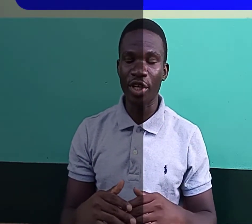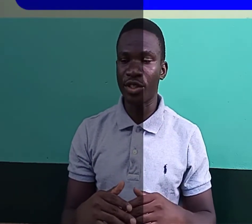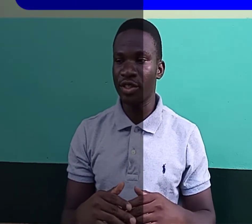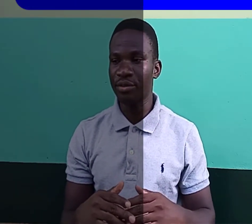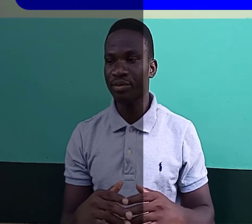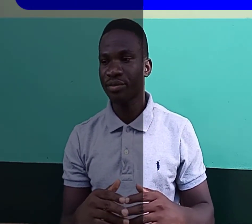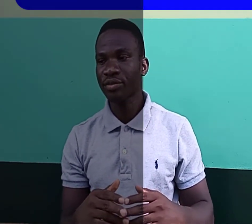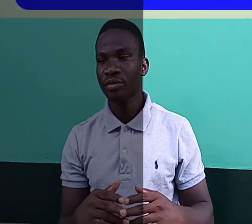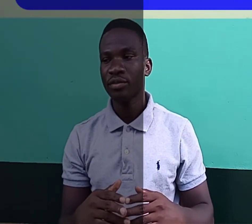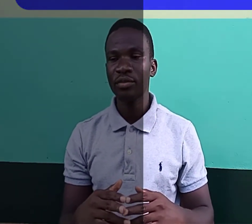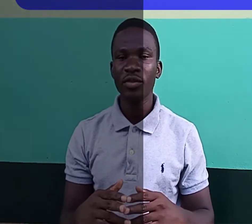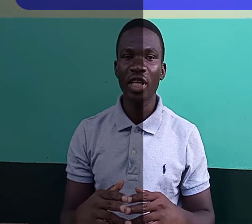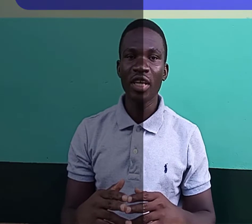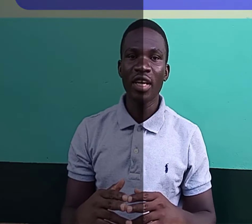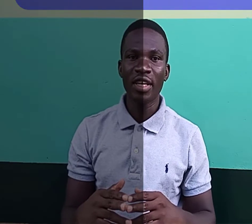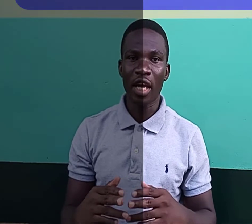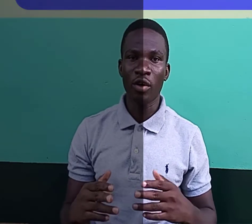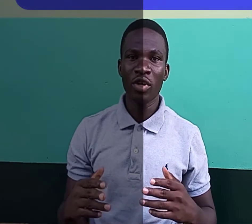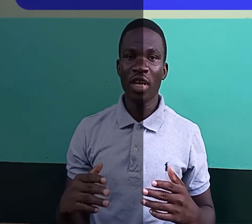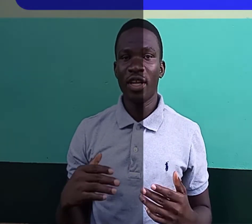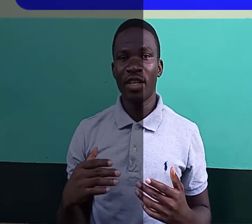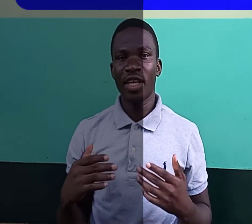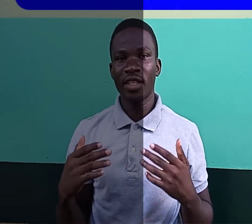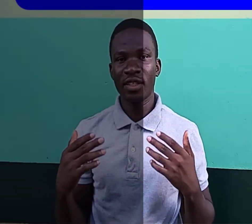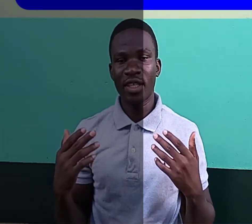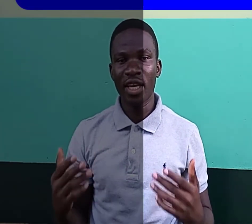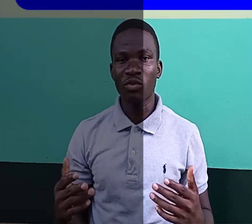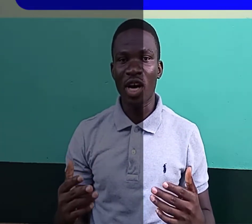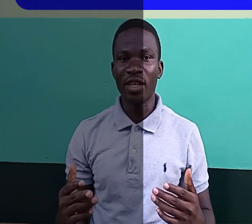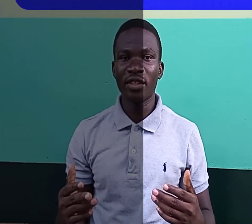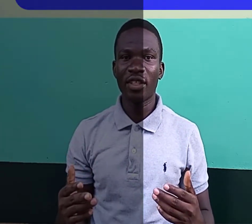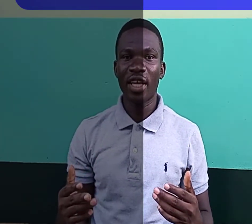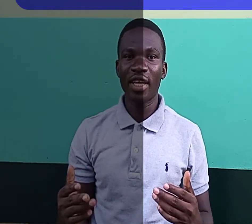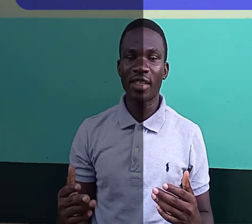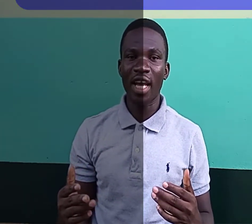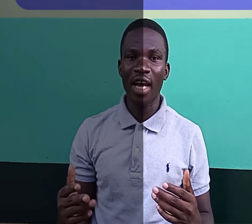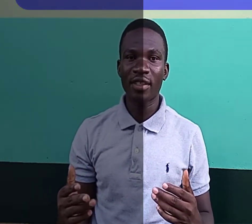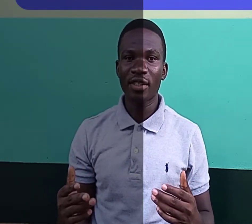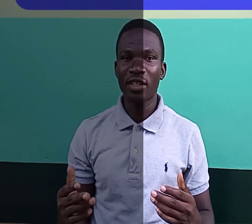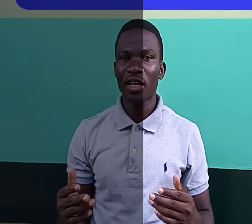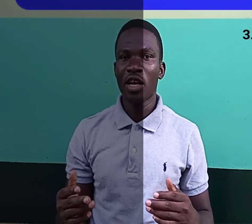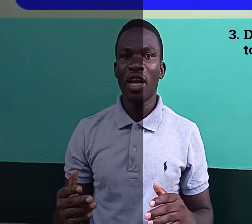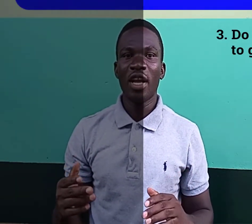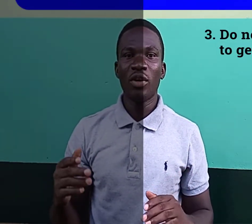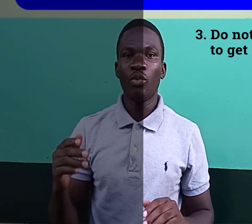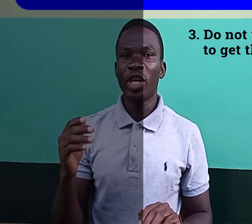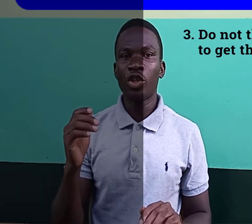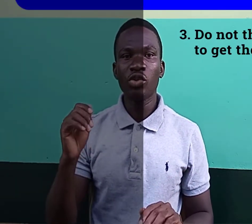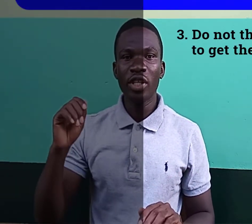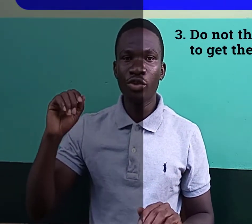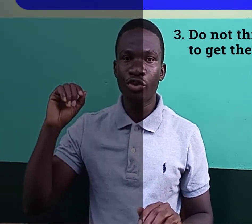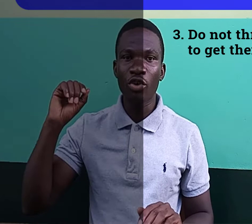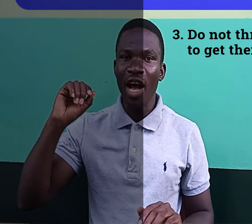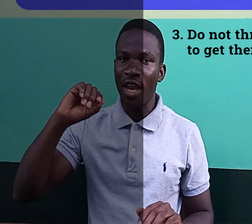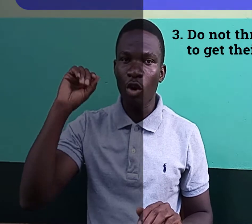communication. Now, the third one is that we shouldn't throw an